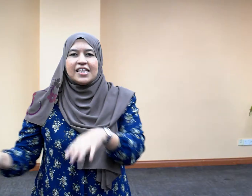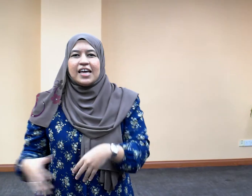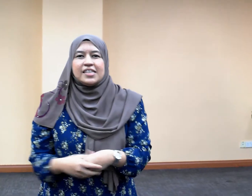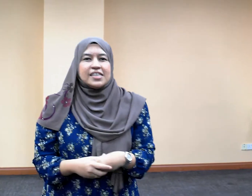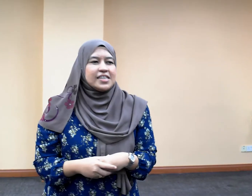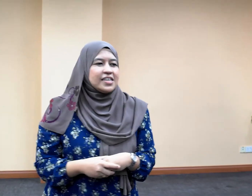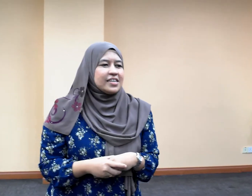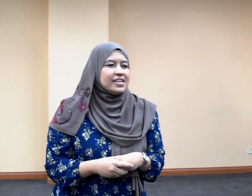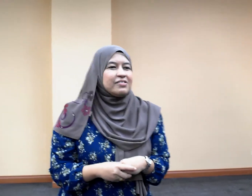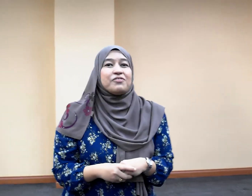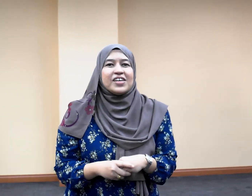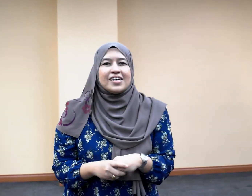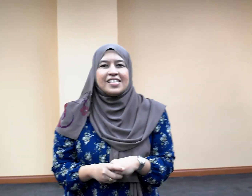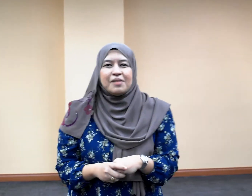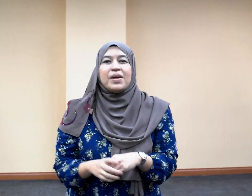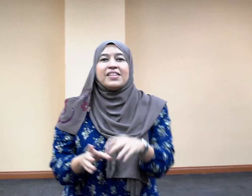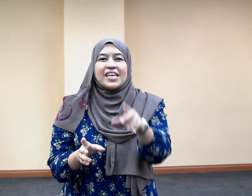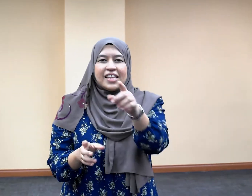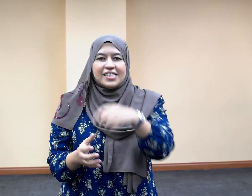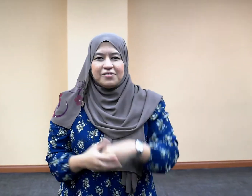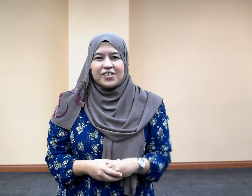the organisations